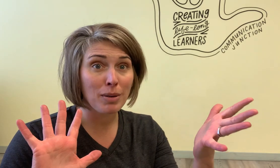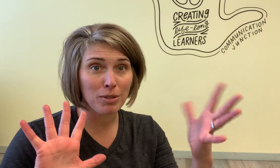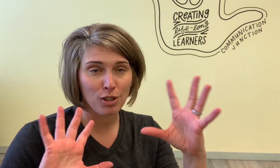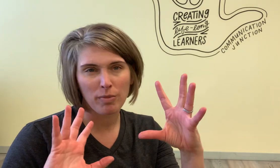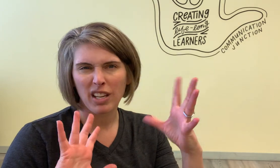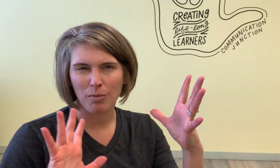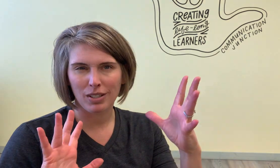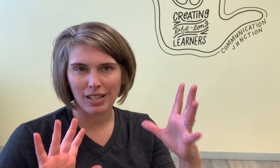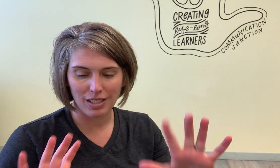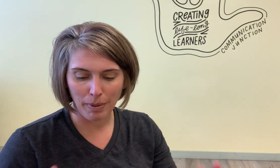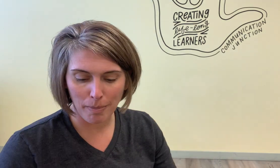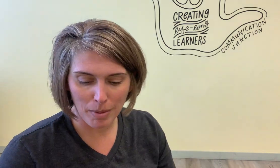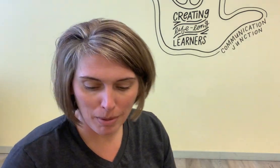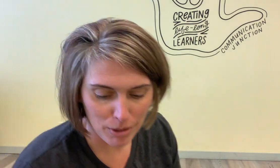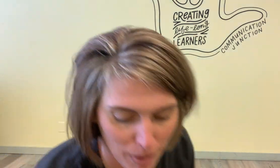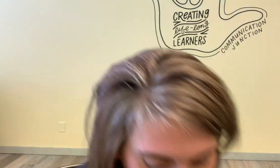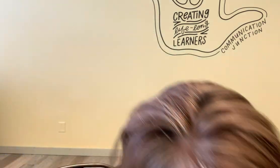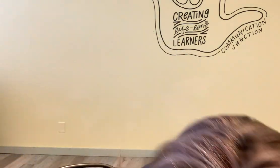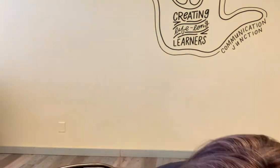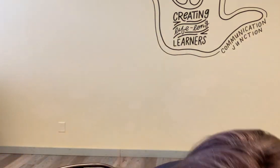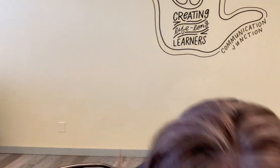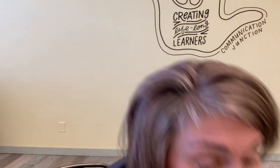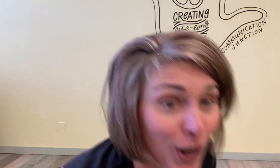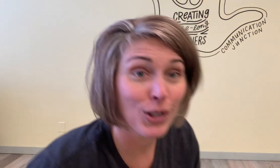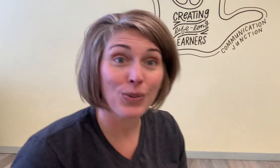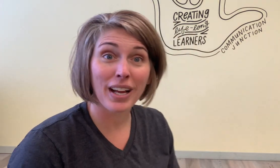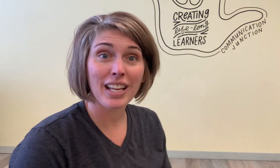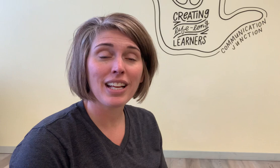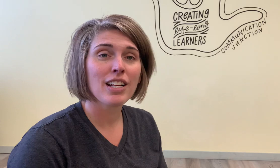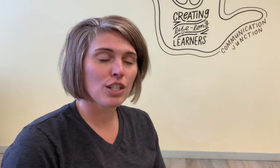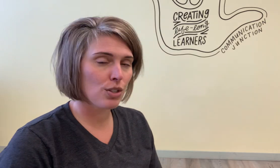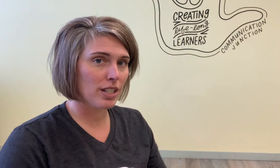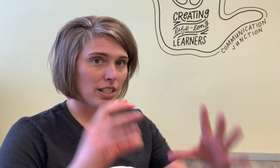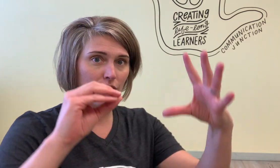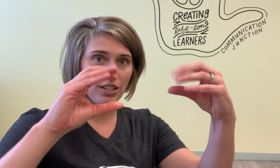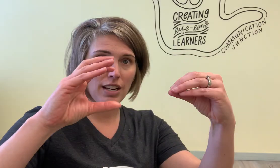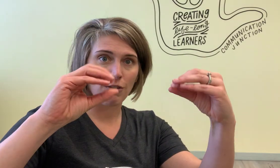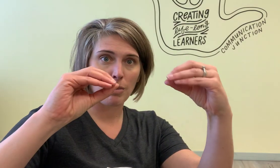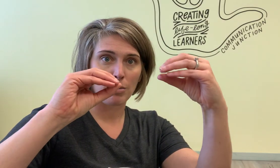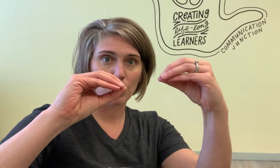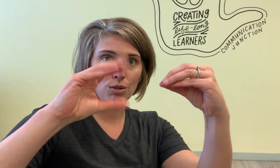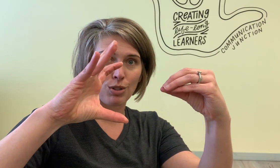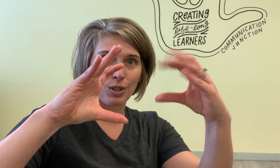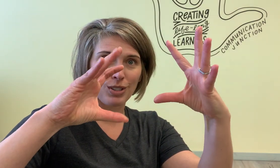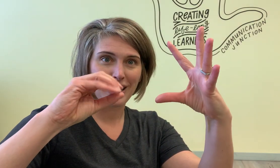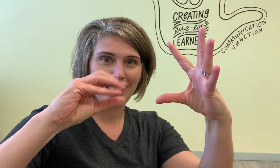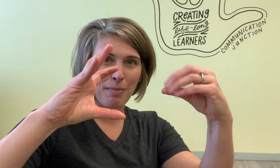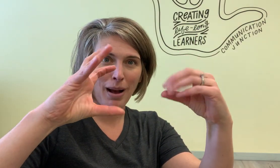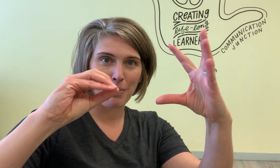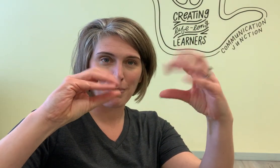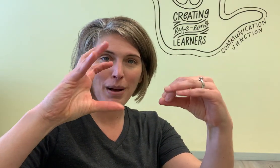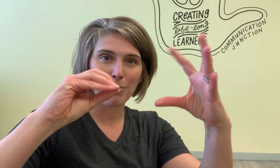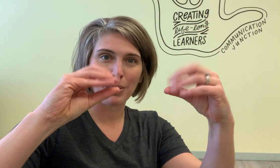bubbles at home, they can pretend to pop the bubbles on my screen too. Are you ready? So this is our sign for bubbles, two circles, and they pop